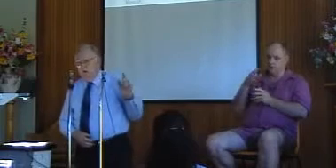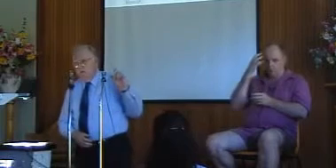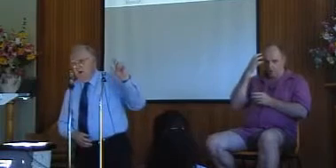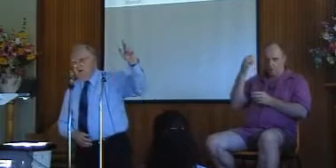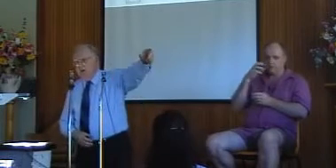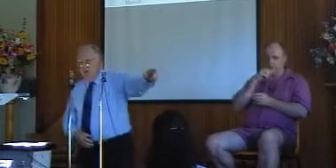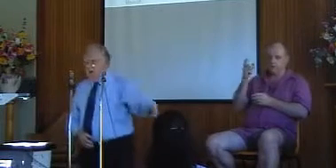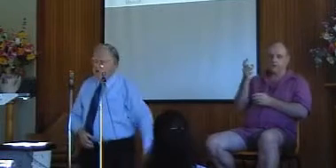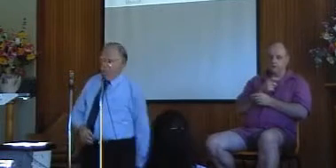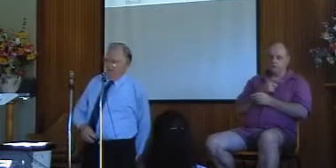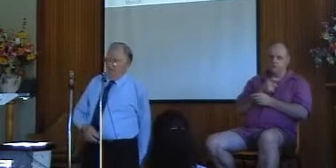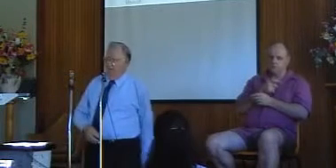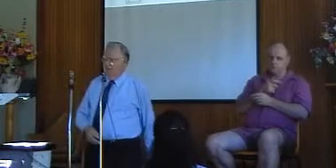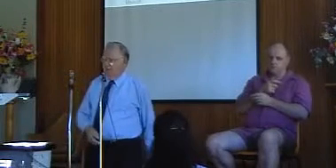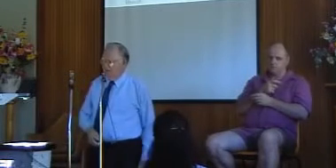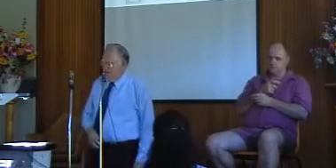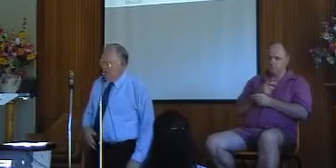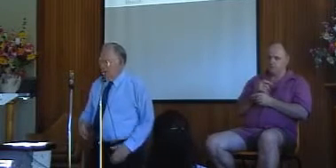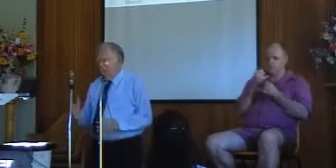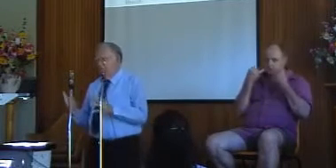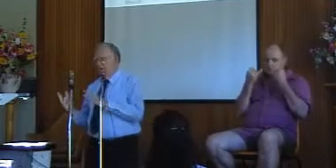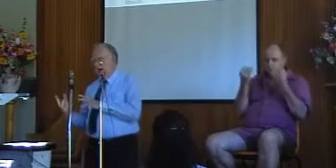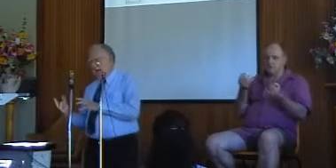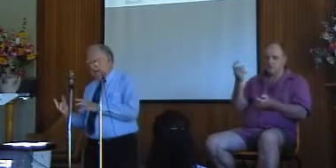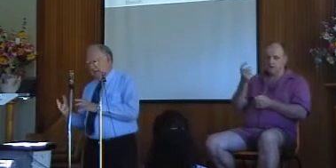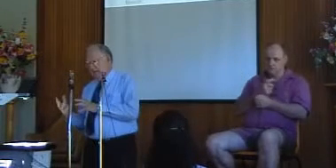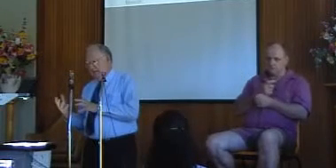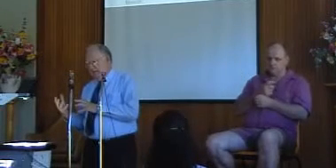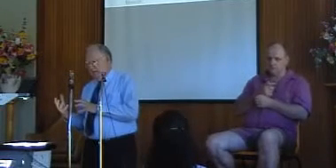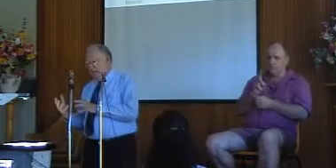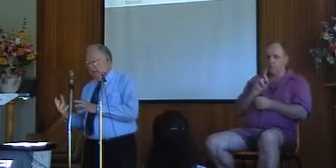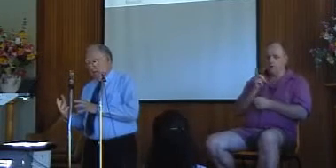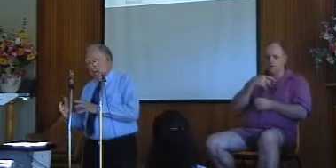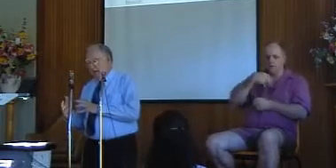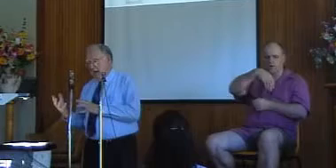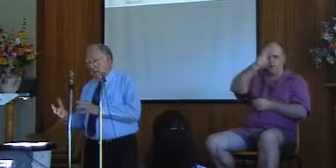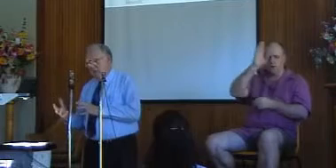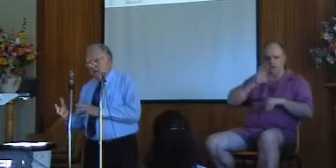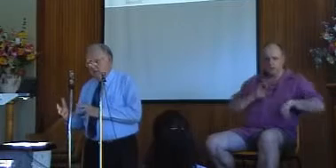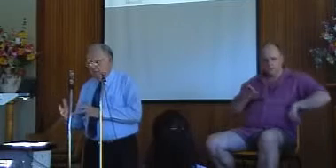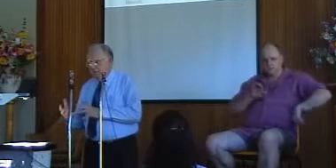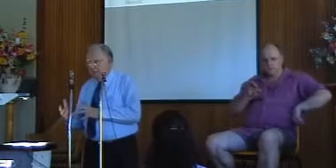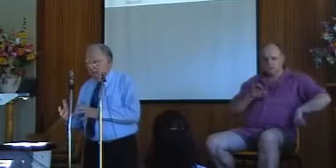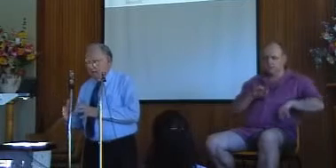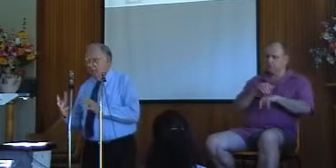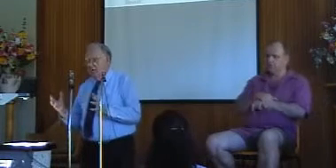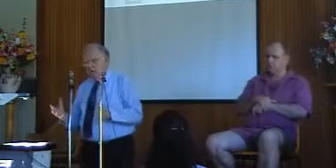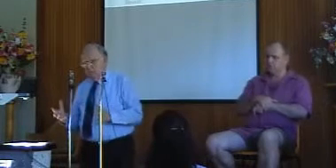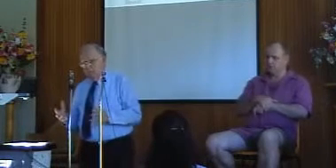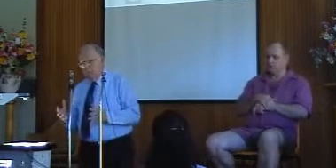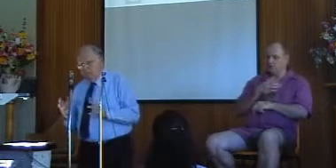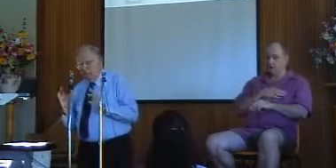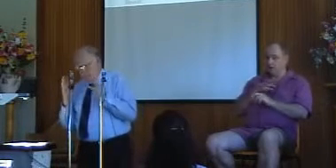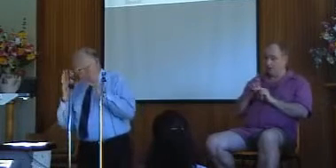me, why did you go to Egypt? My father, my mother's husband, had a